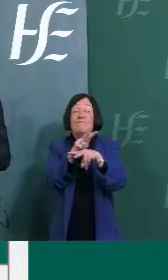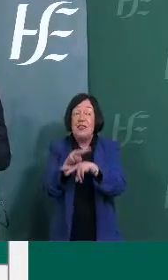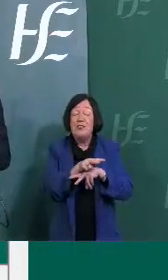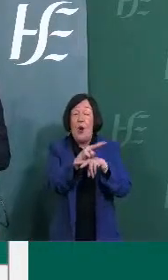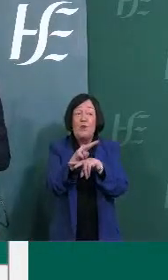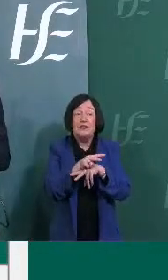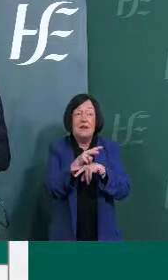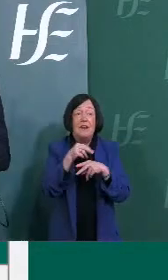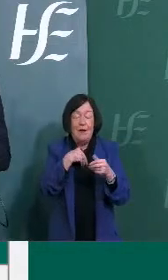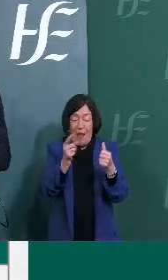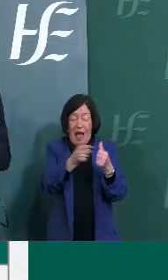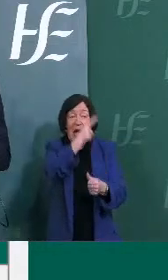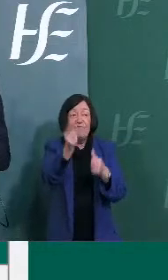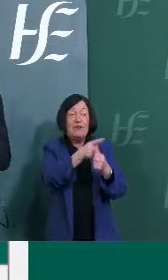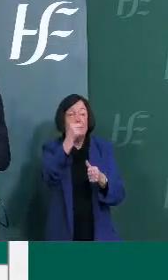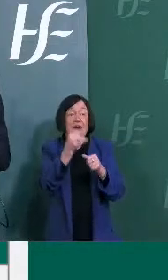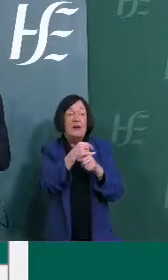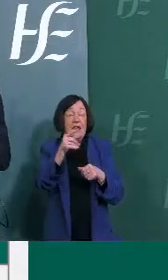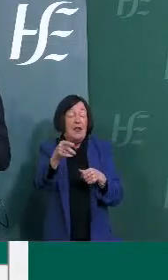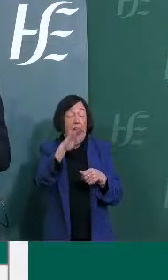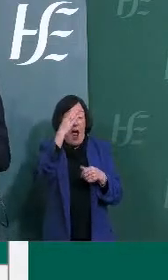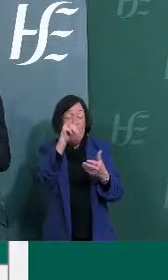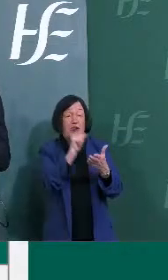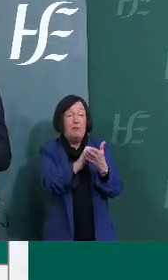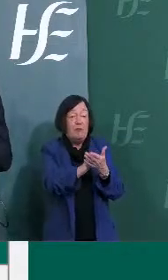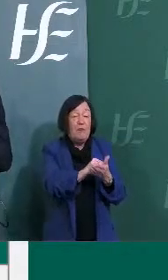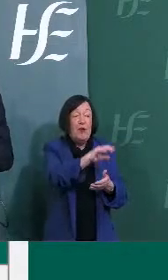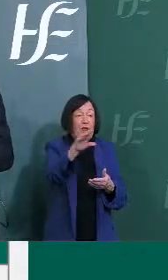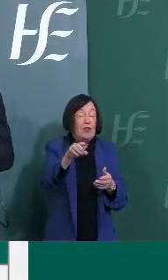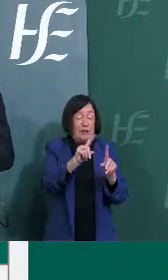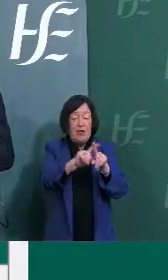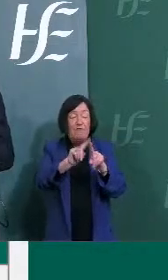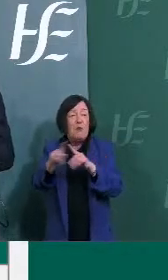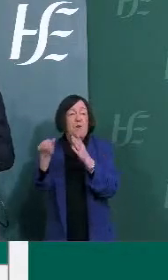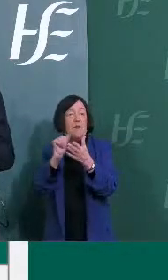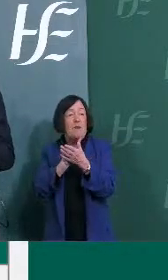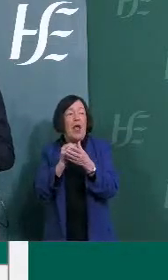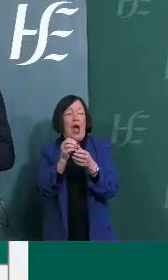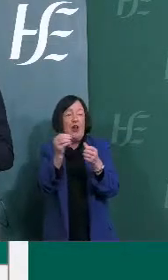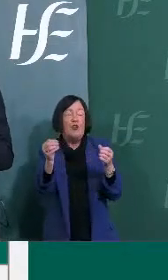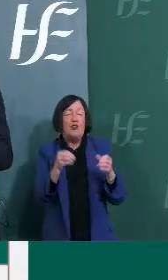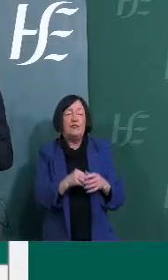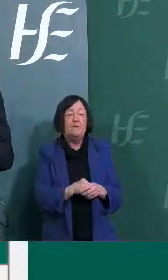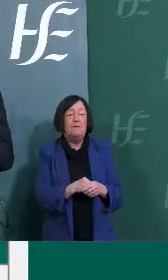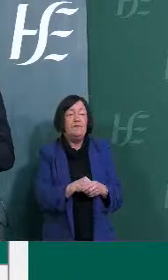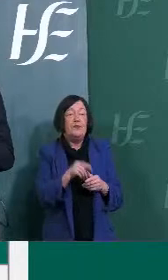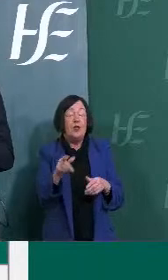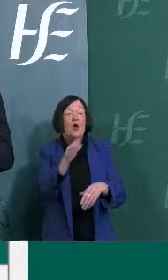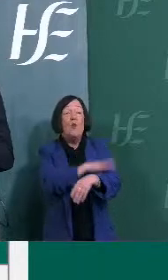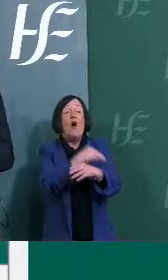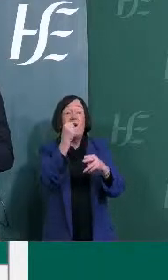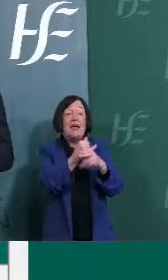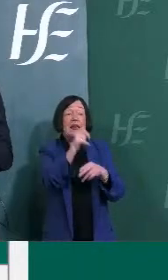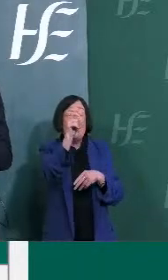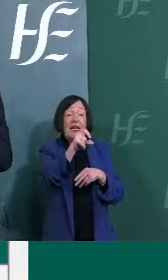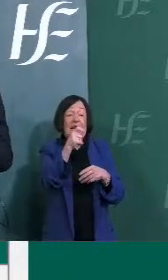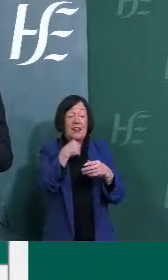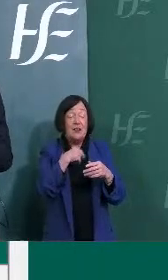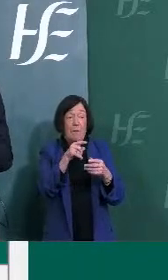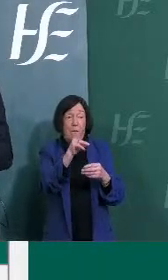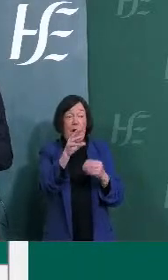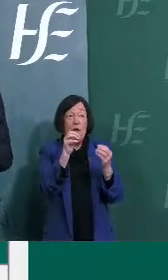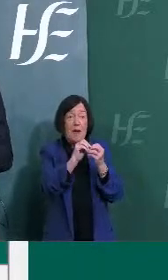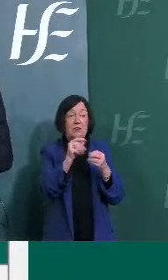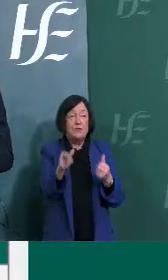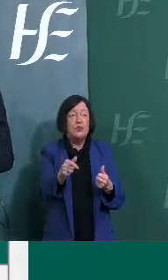so on. We've put advertisements in local Irish, Russian papers, Lithuanian papers, and other things like that. The walk-in clinics Paul referred to earlier have been really